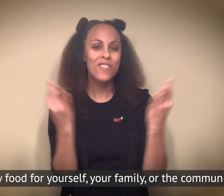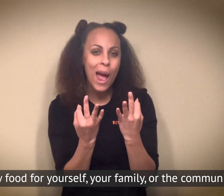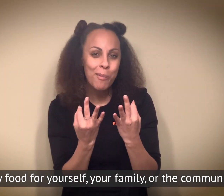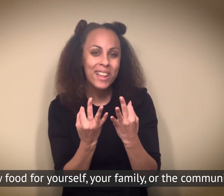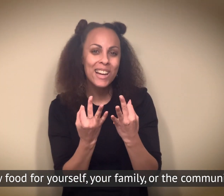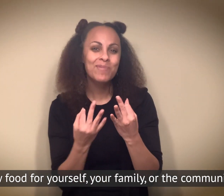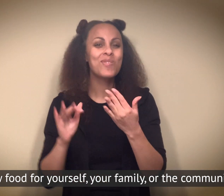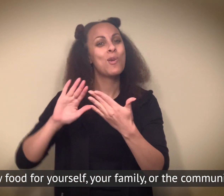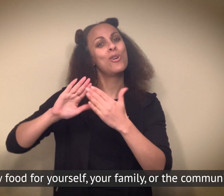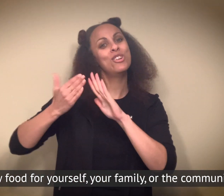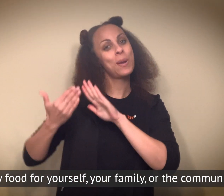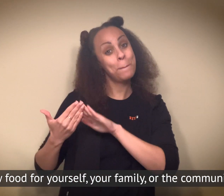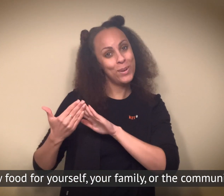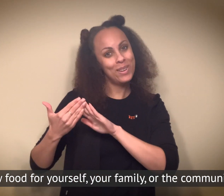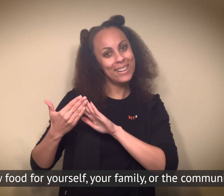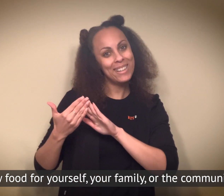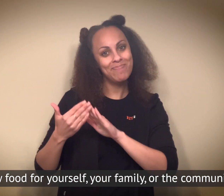your family, or the community.